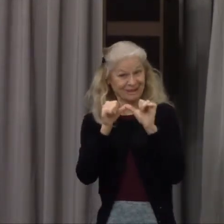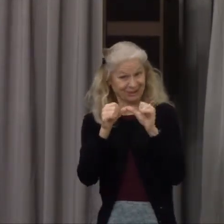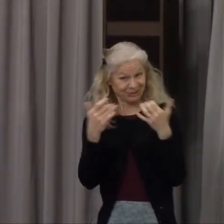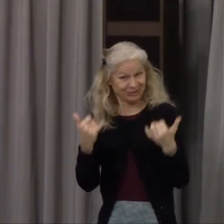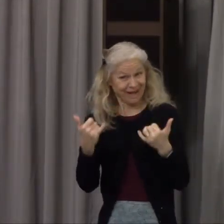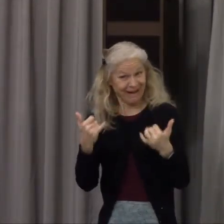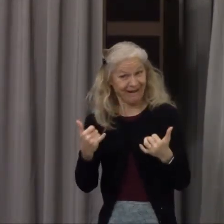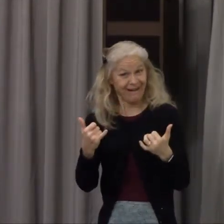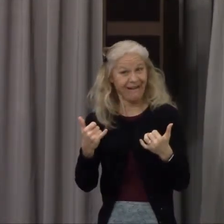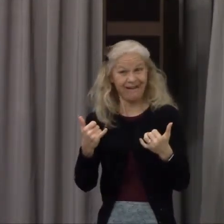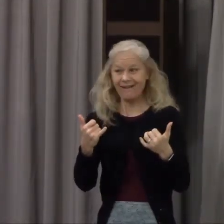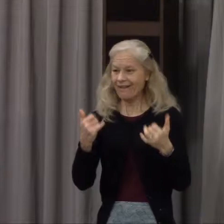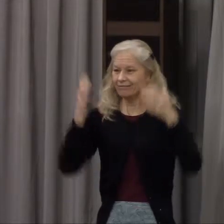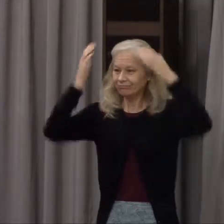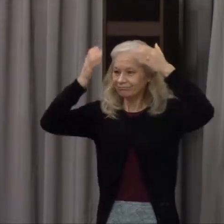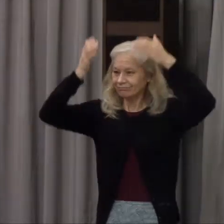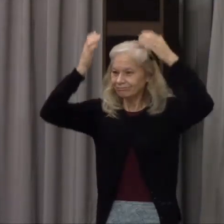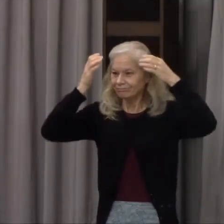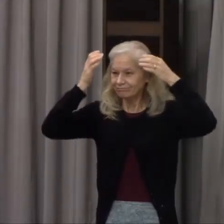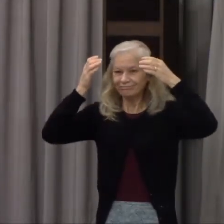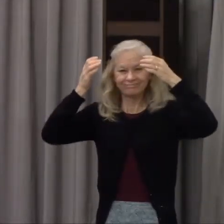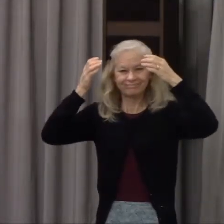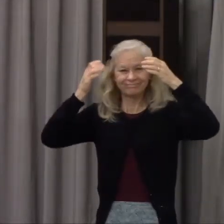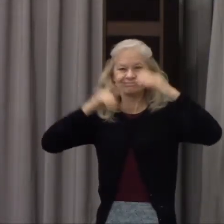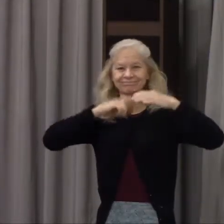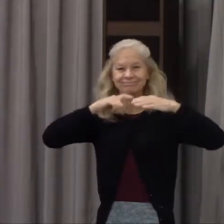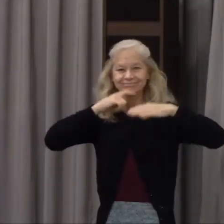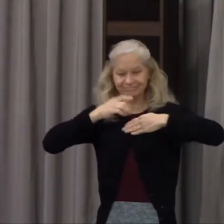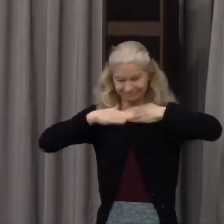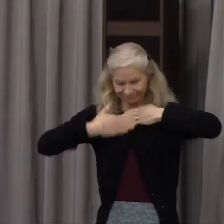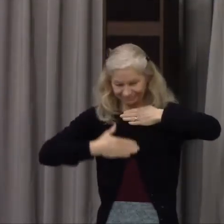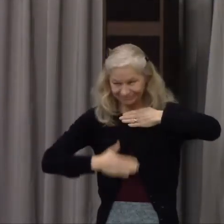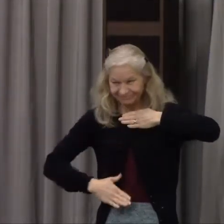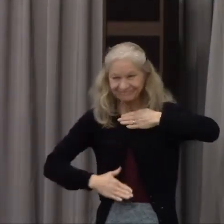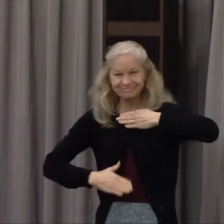on, we are speaking of the sword of the Spirit.